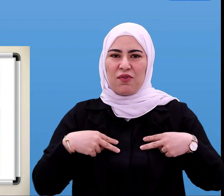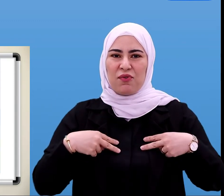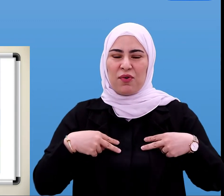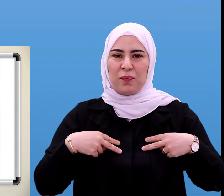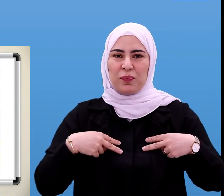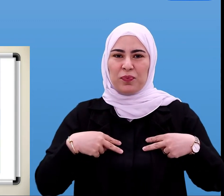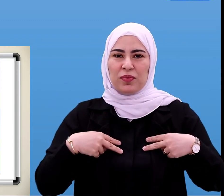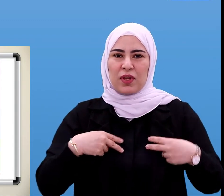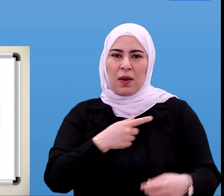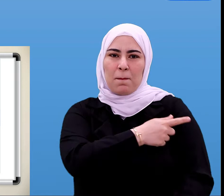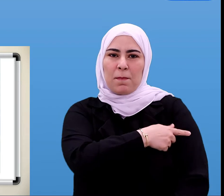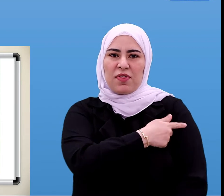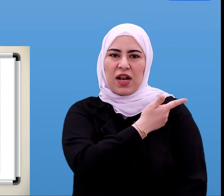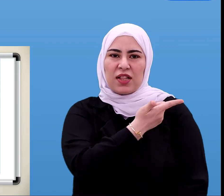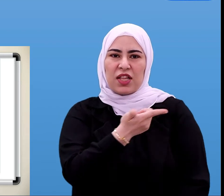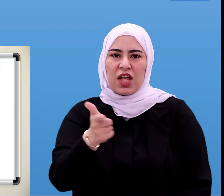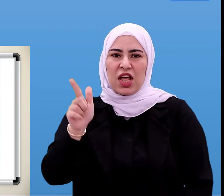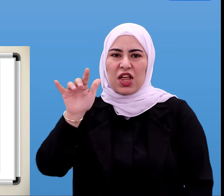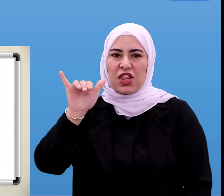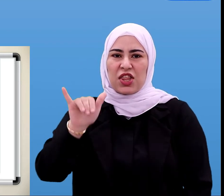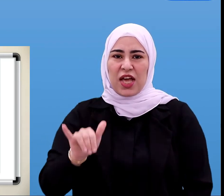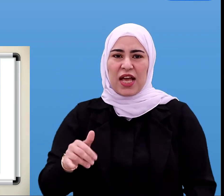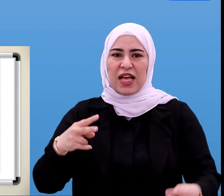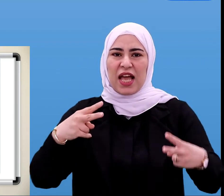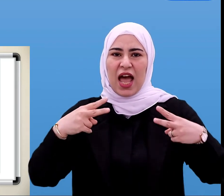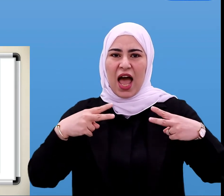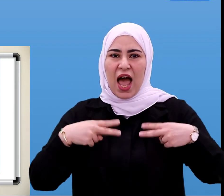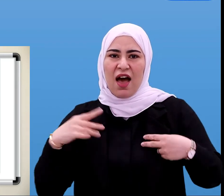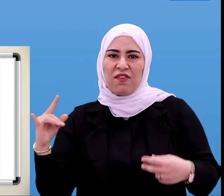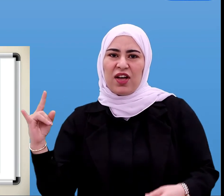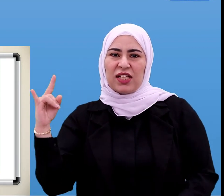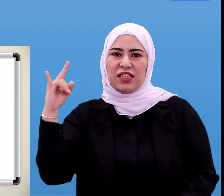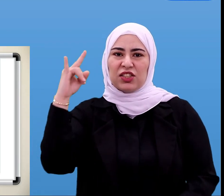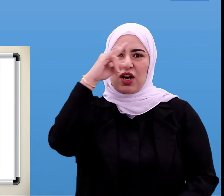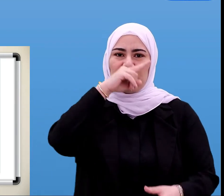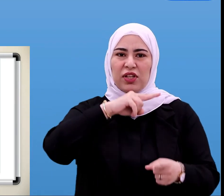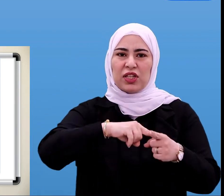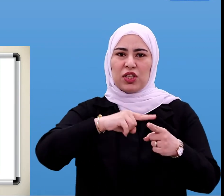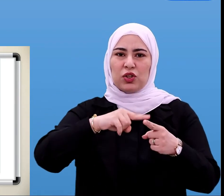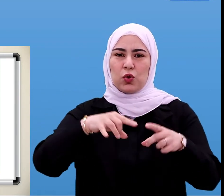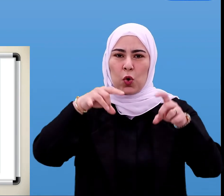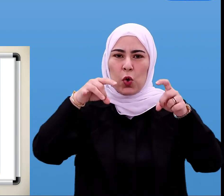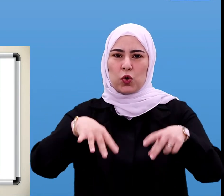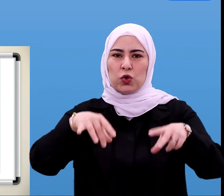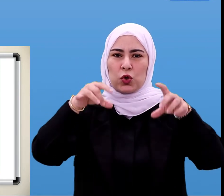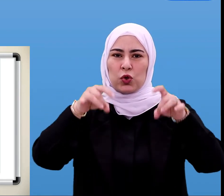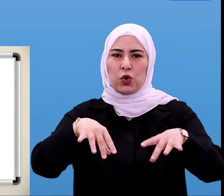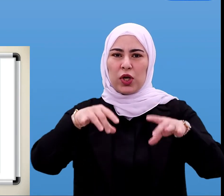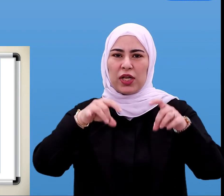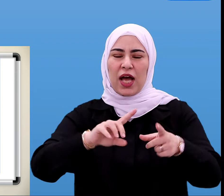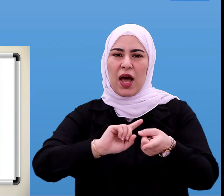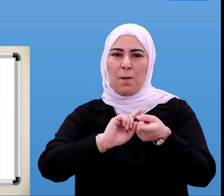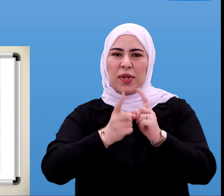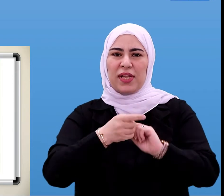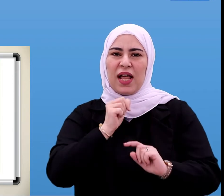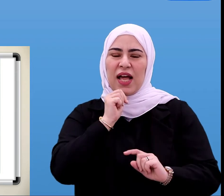have traveled to Australia. If I want to change this affirmative sentence into a negative one, I will